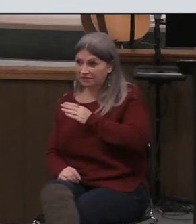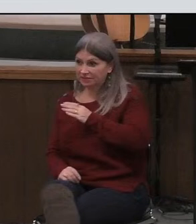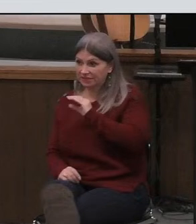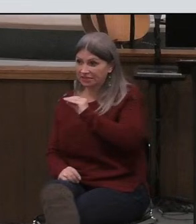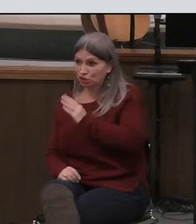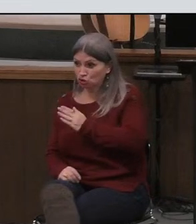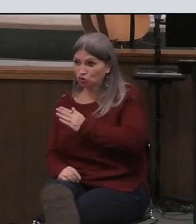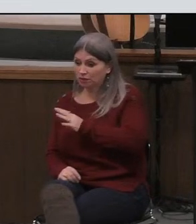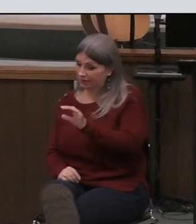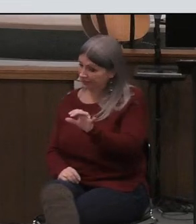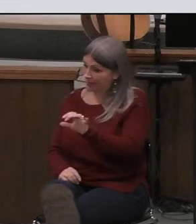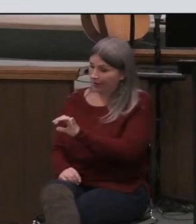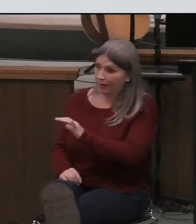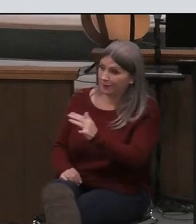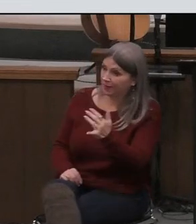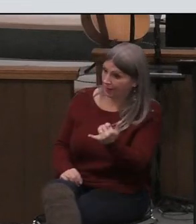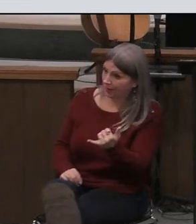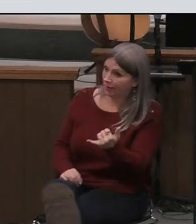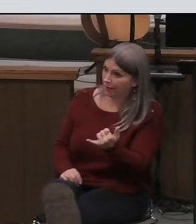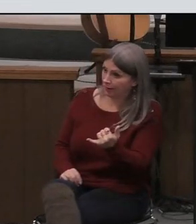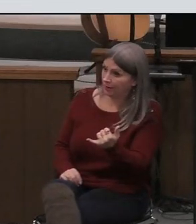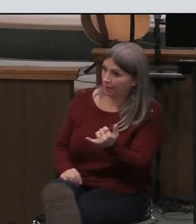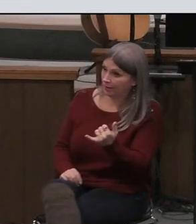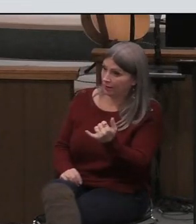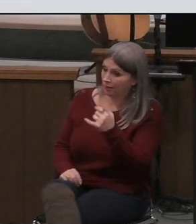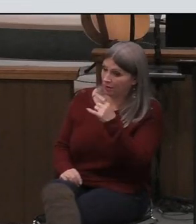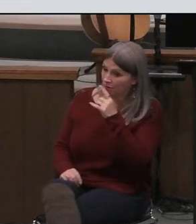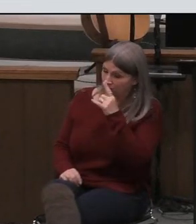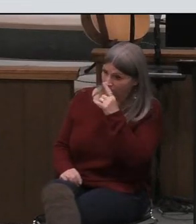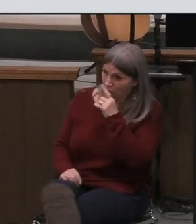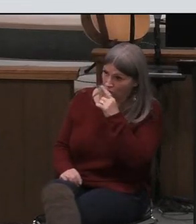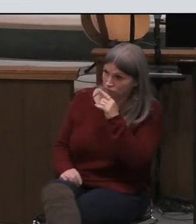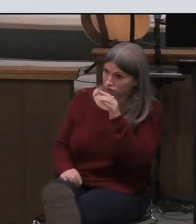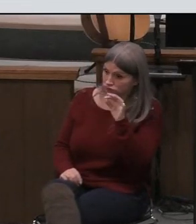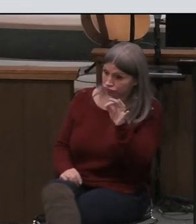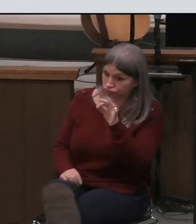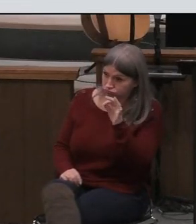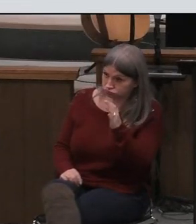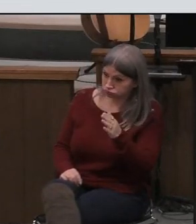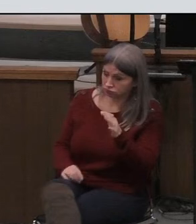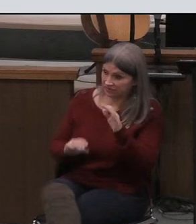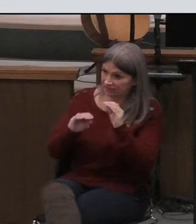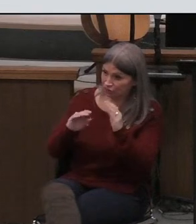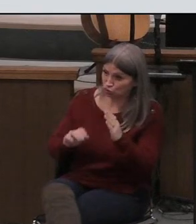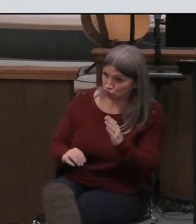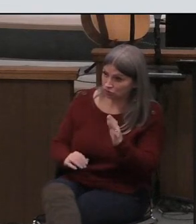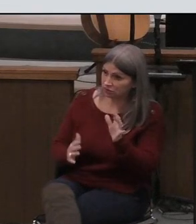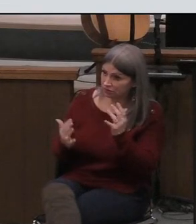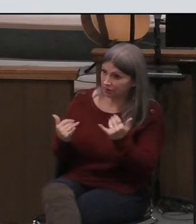day, there are false prophets and false teachers.